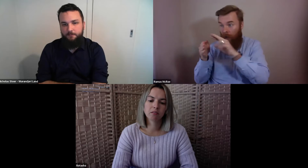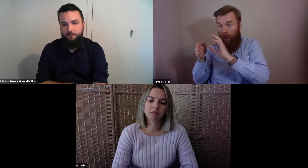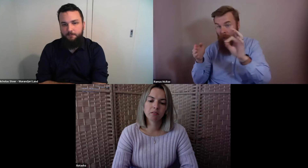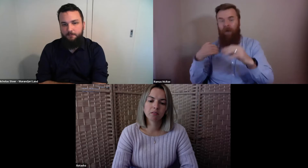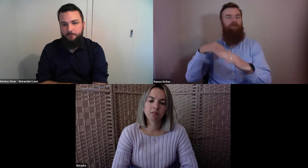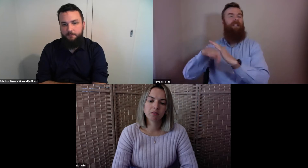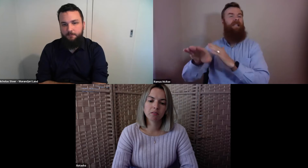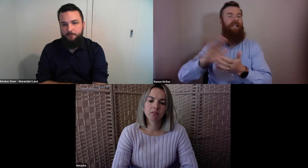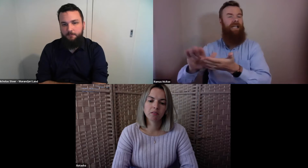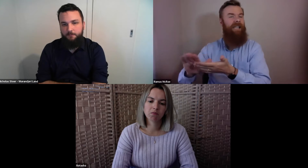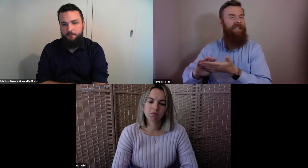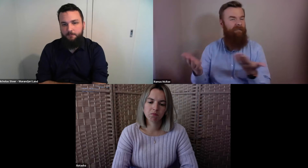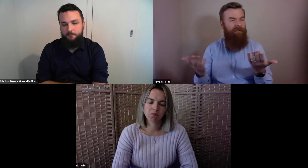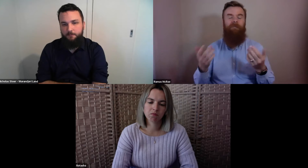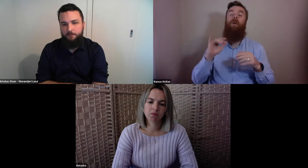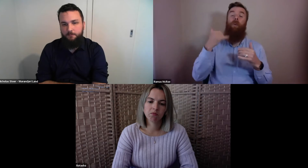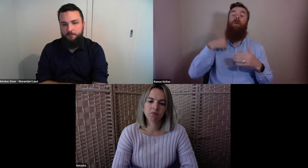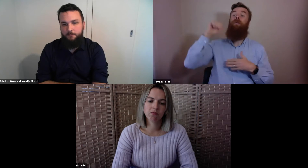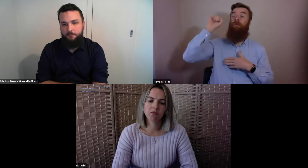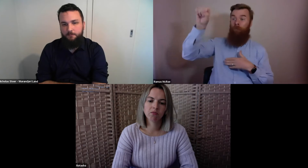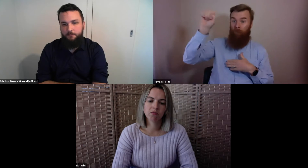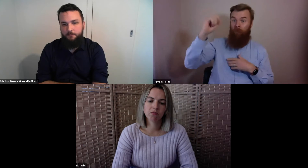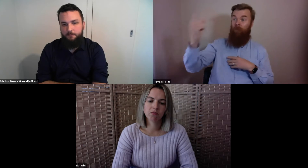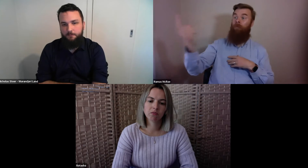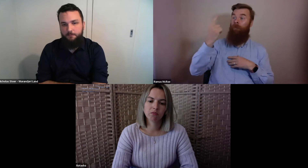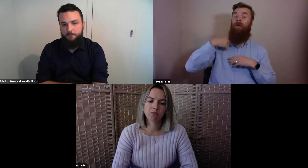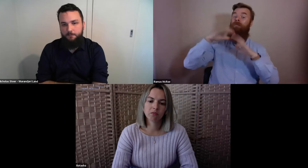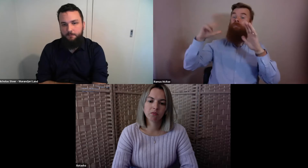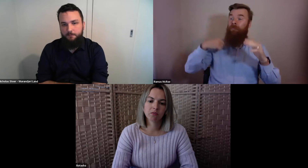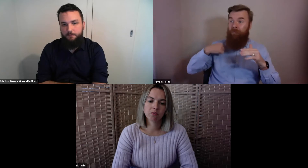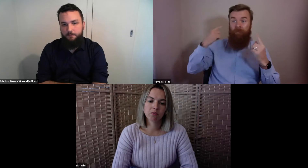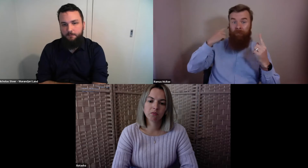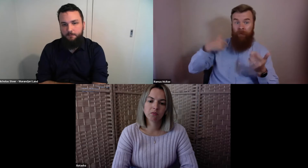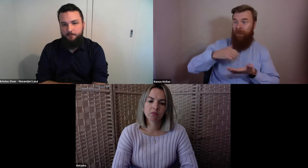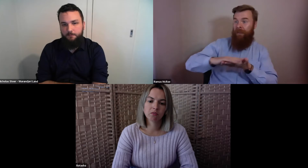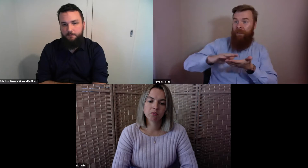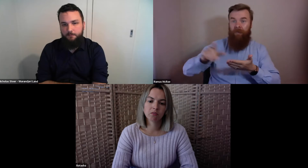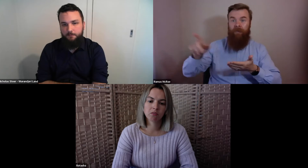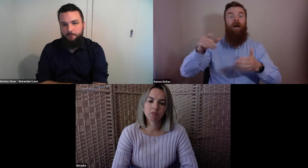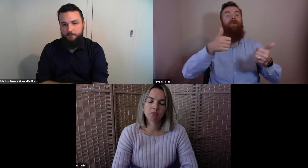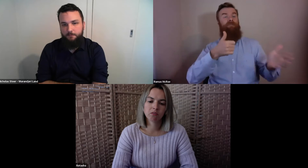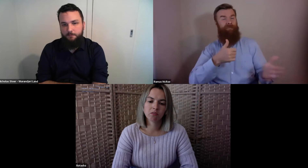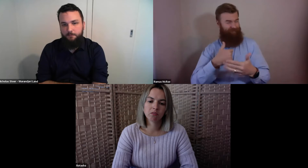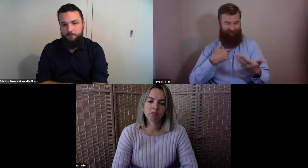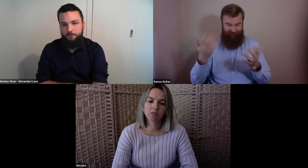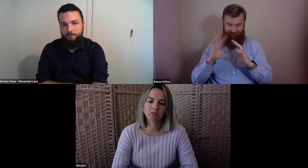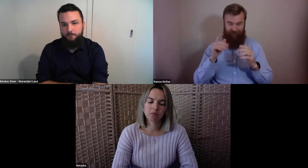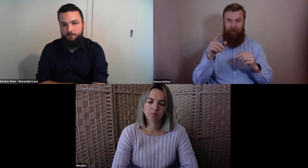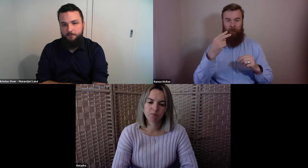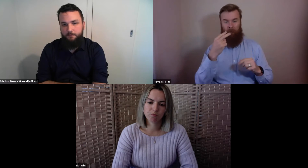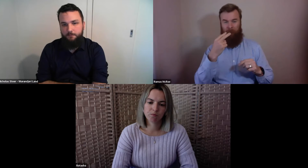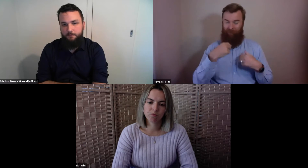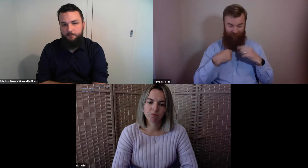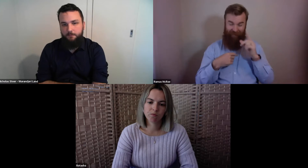Sometimes when we get to a room, we knock on the door and see whether the people had left. Sometimes they'd left, sometimes they hadn't. If they hadn't